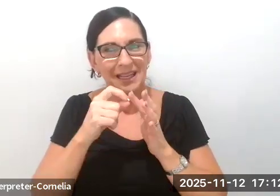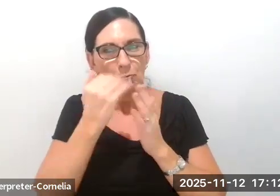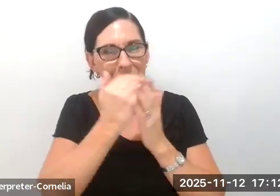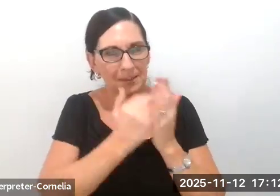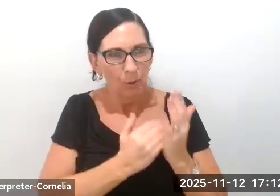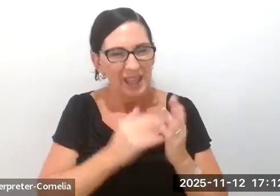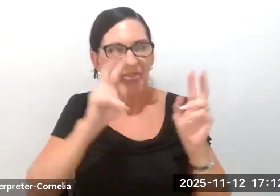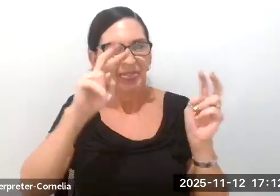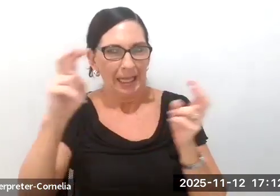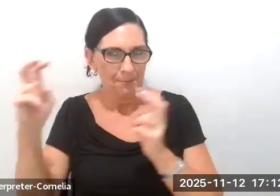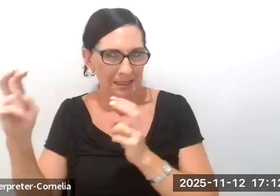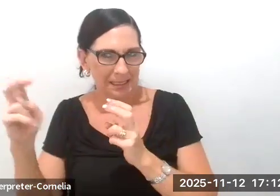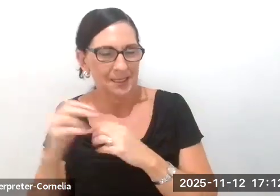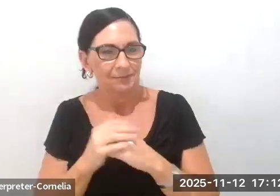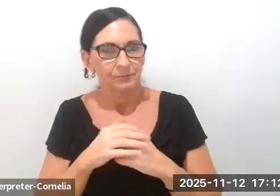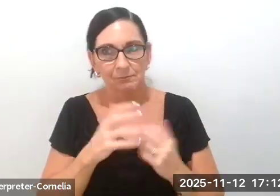many questions about this,